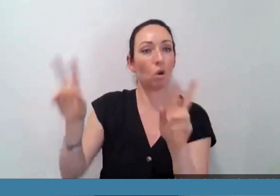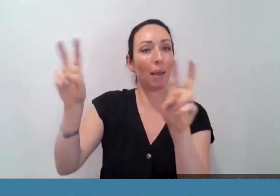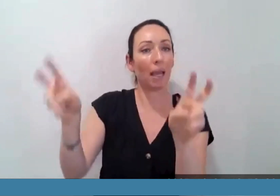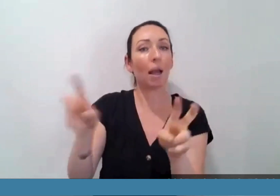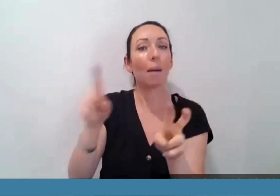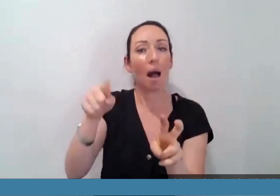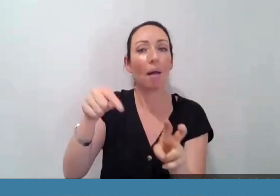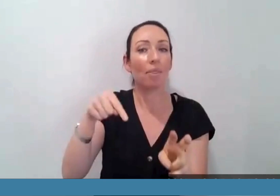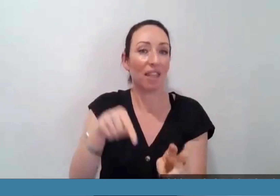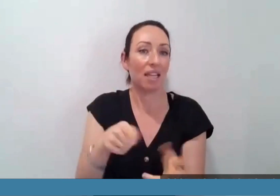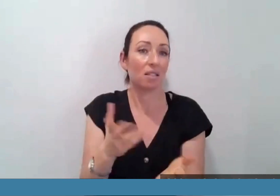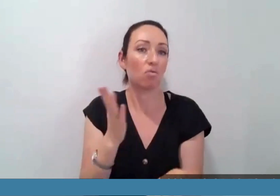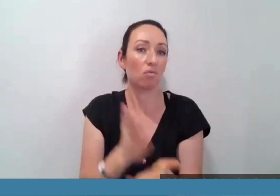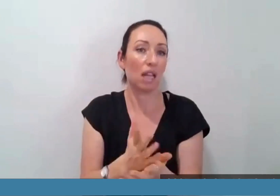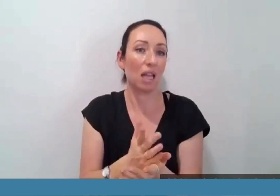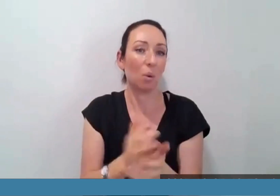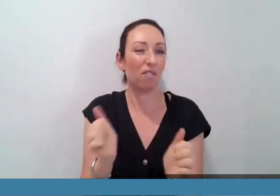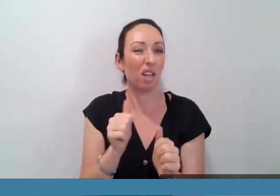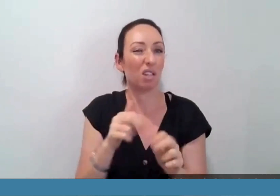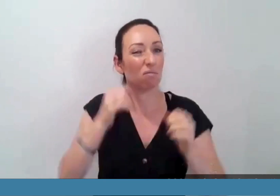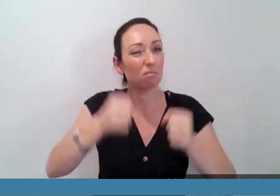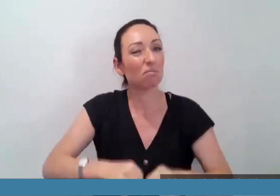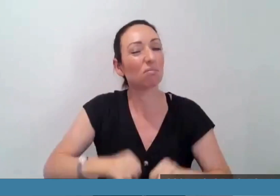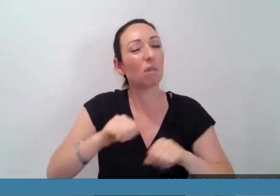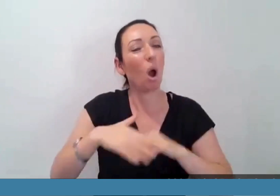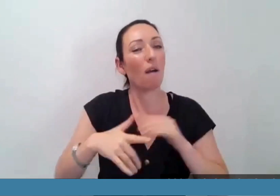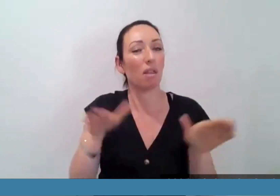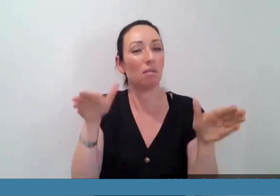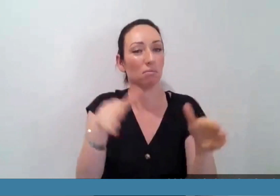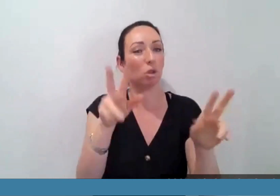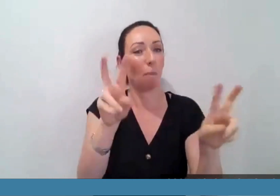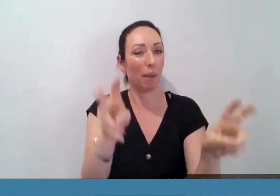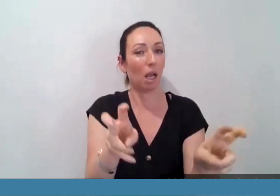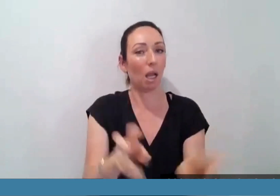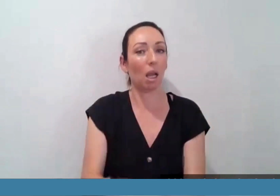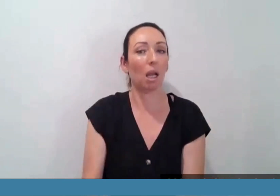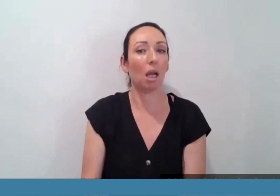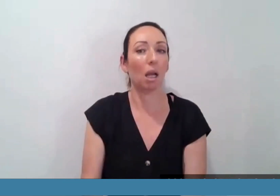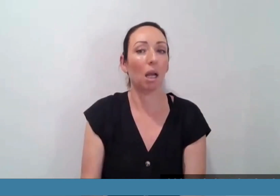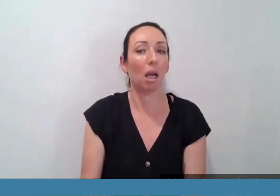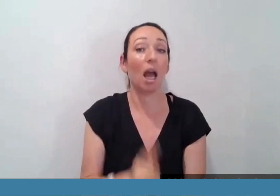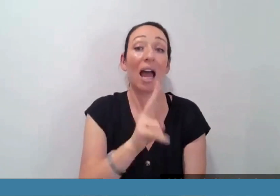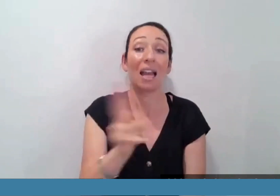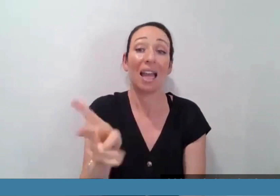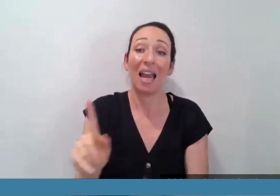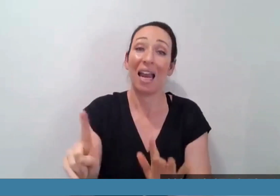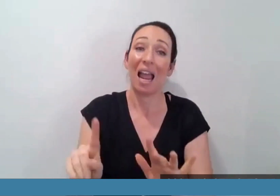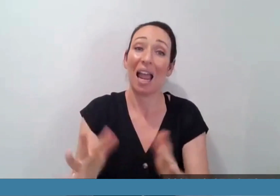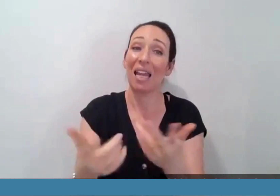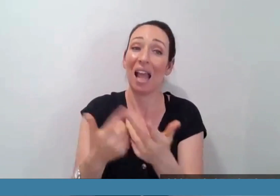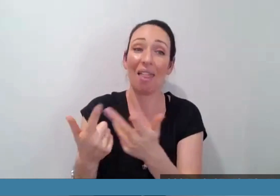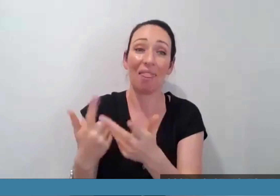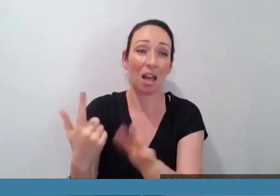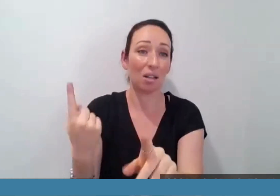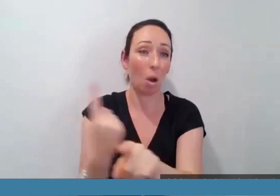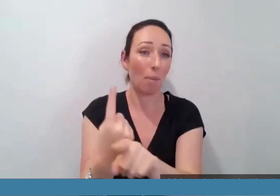Again, if you have further questions or comments around that one, that one, please let us